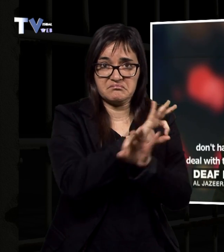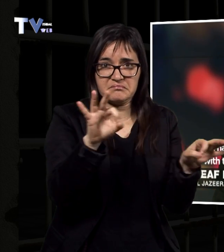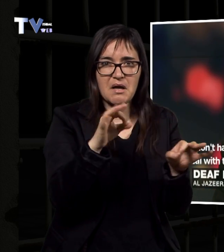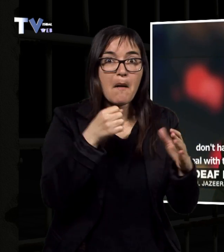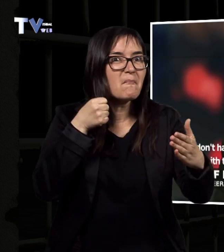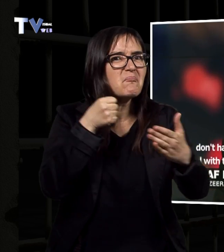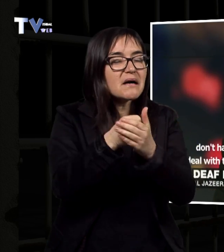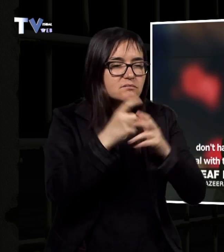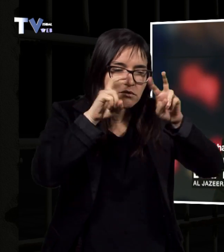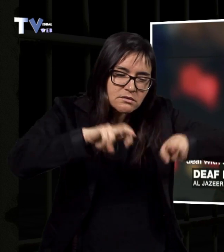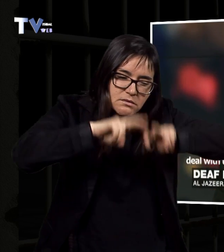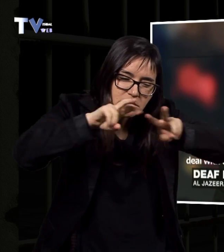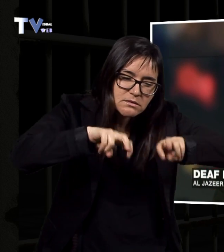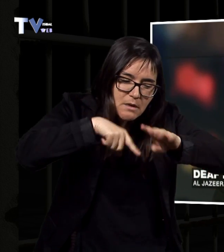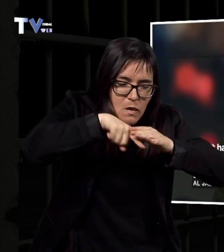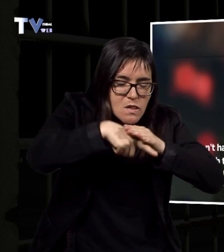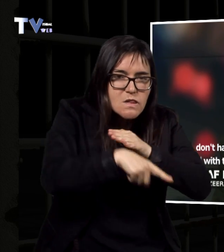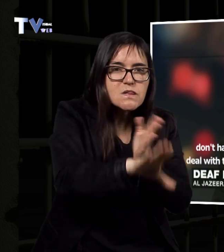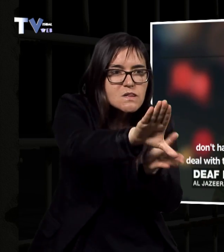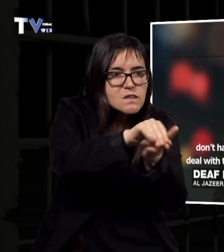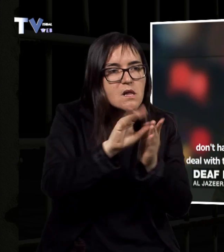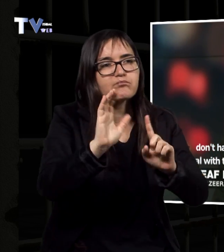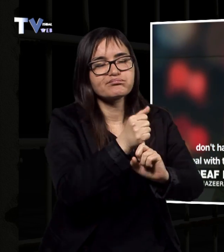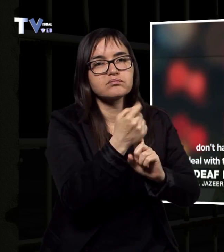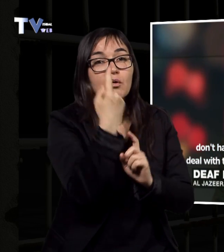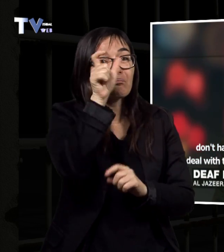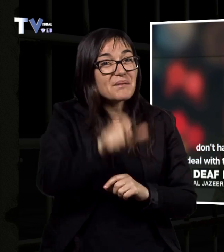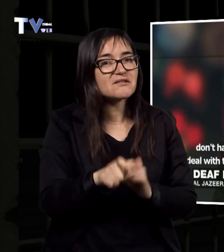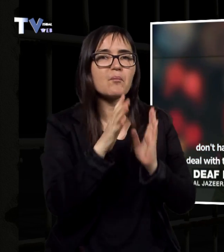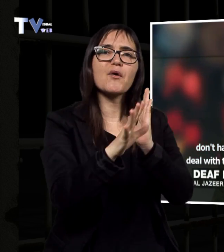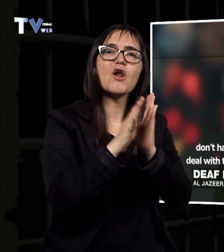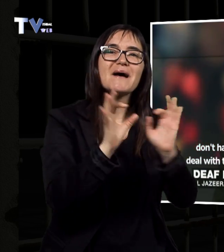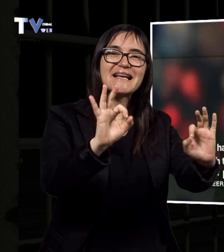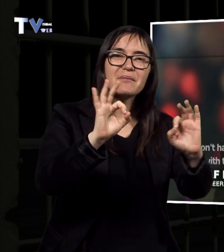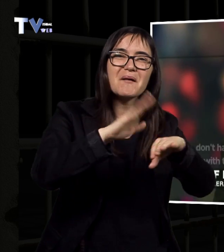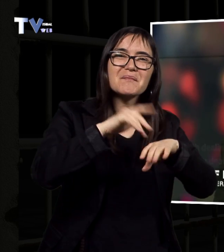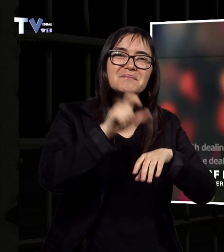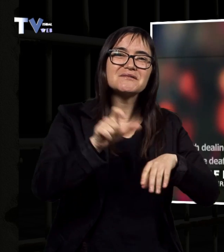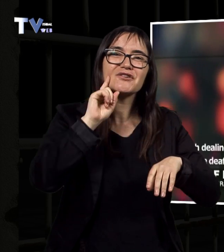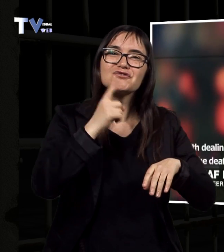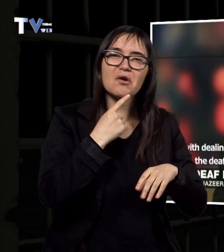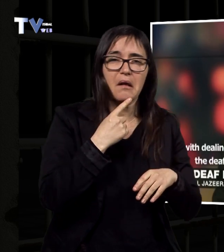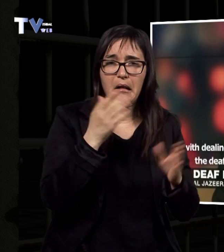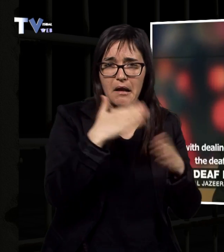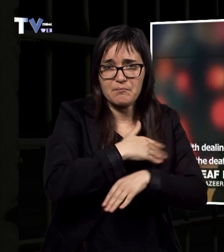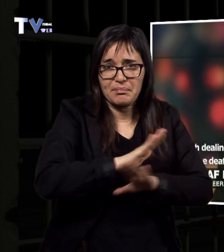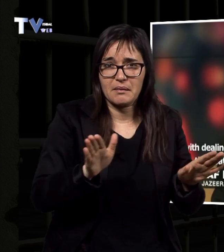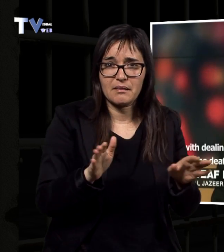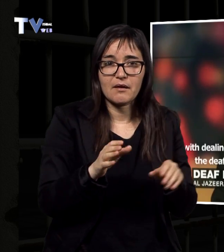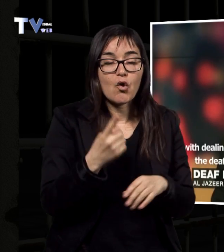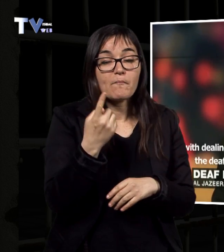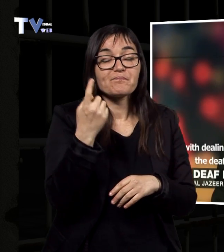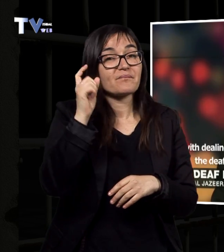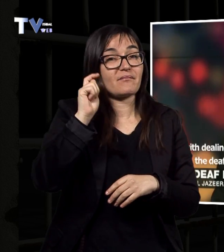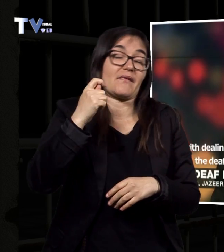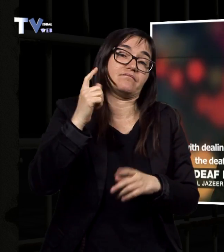in place right now that deal with the deaf. And a warden who was experienced in dealing with deaf people said, look,